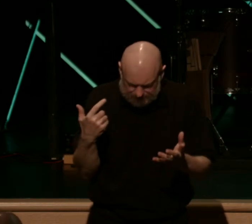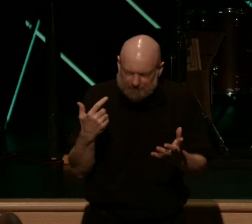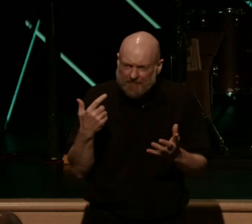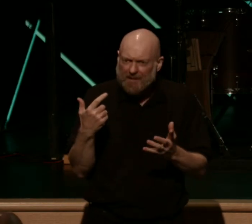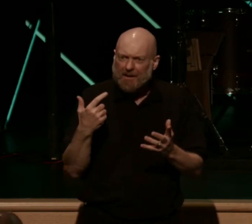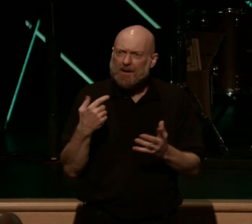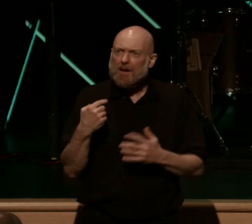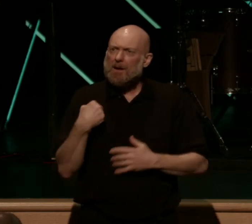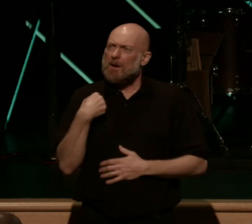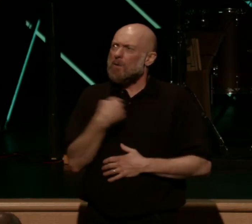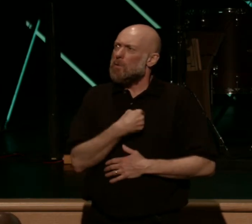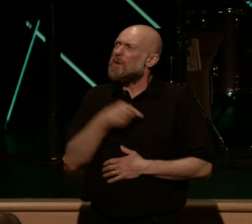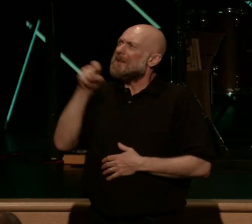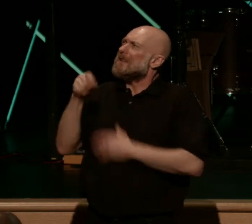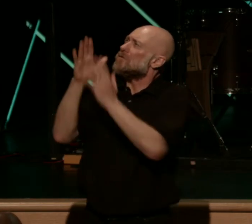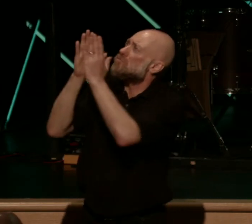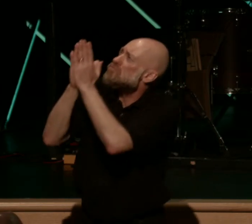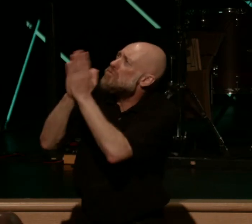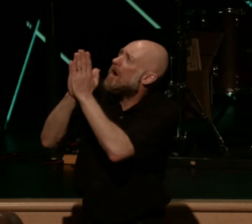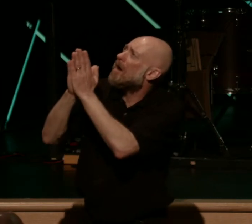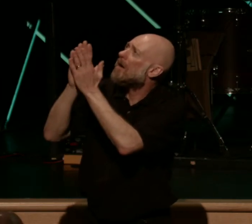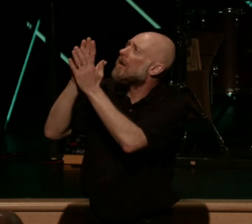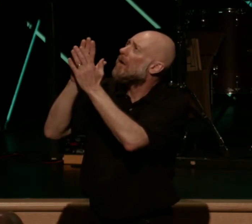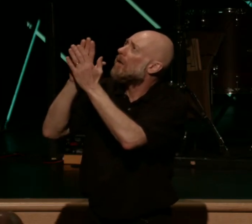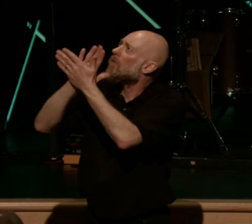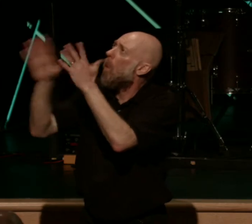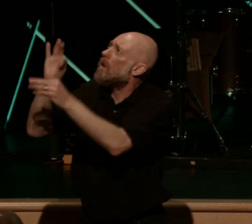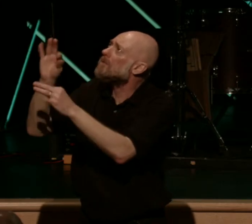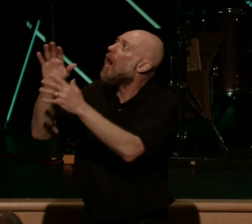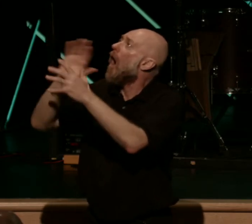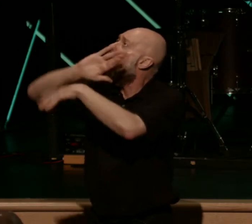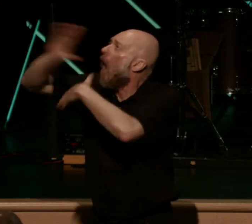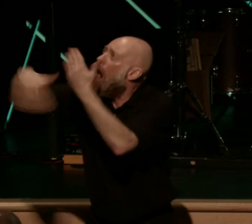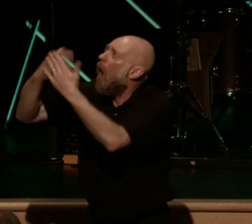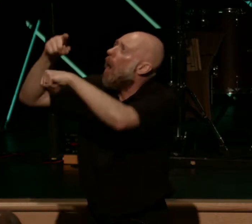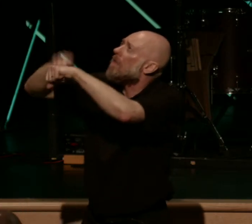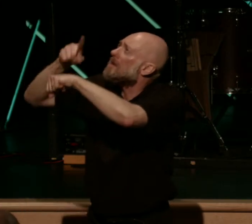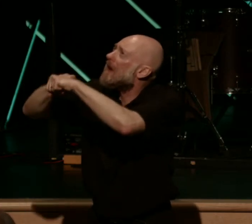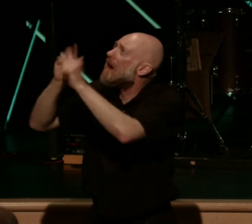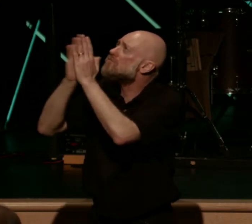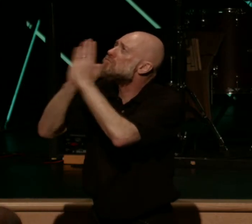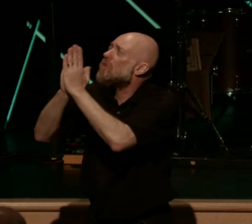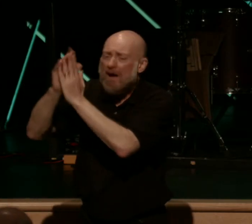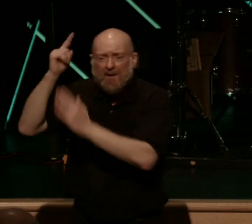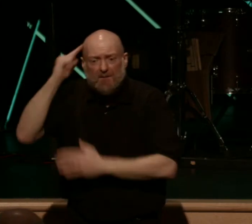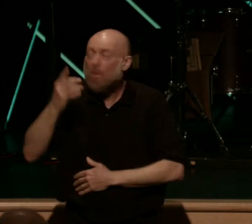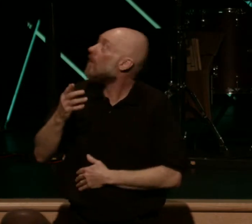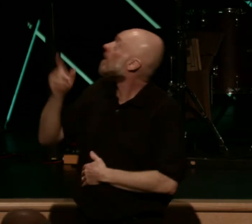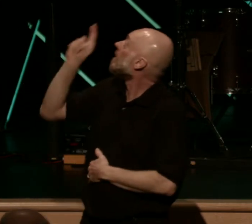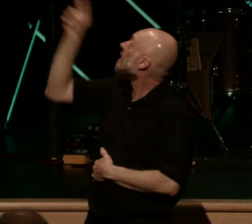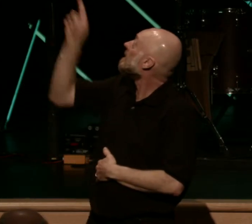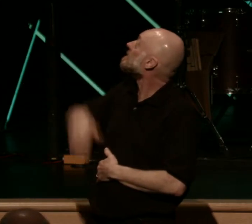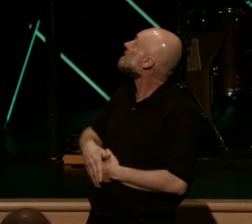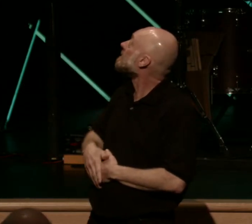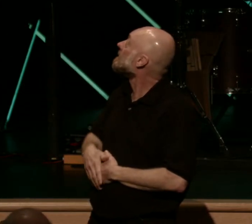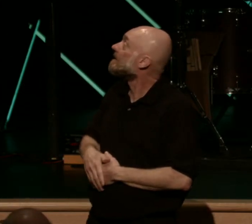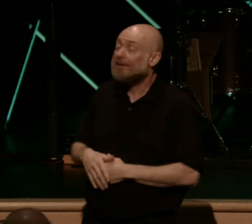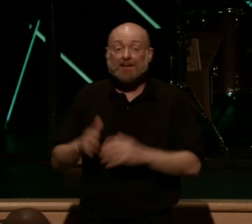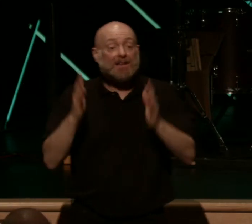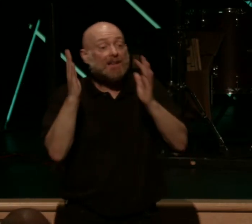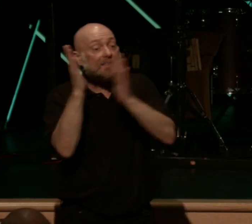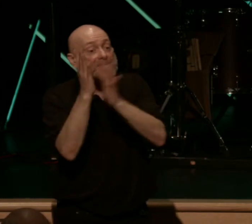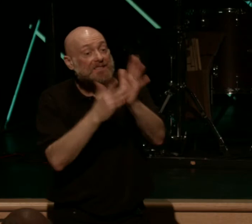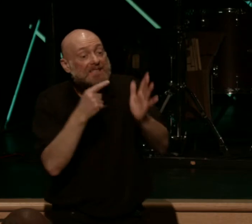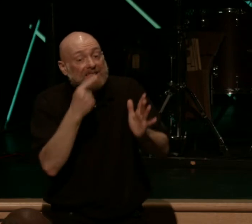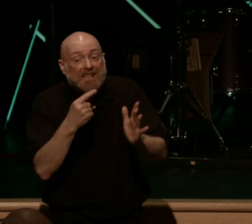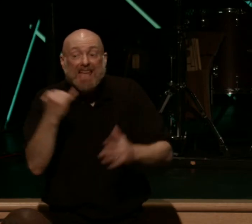of the will of the Holy Spirit from His Word all the time. And we're praying for this. Look what Jesus said.